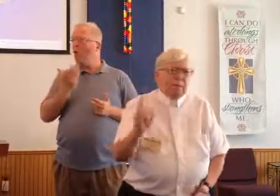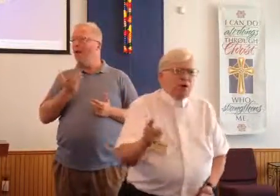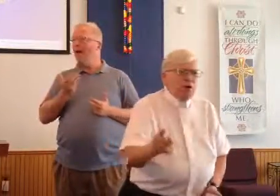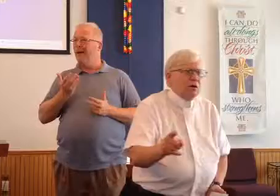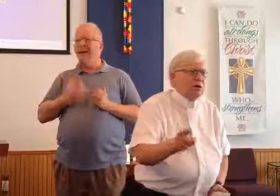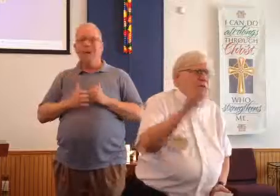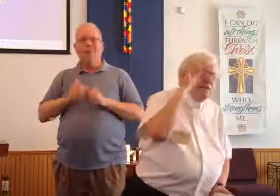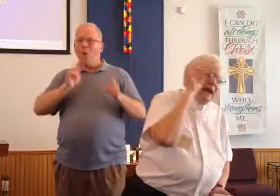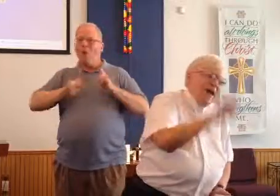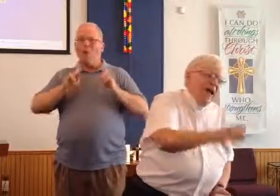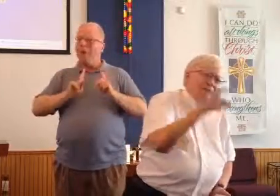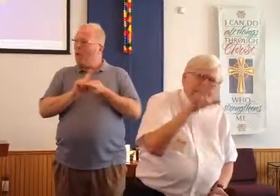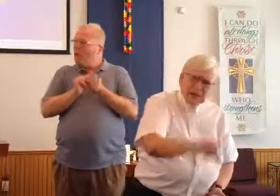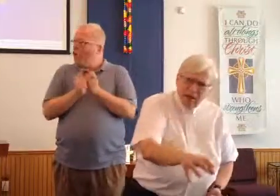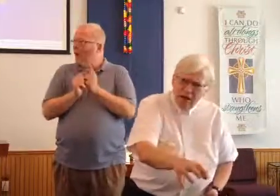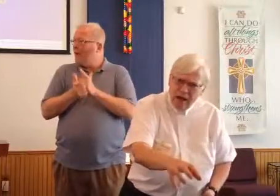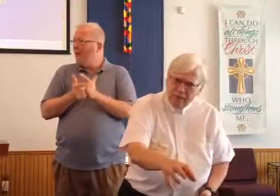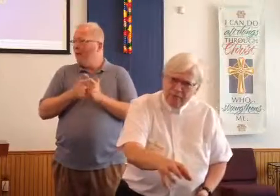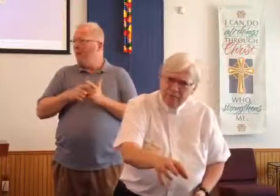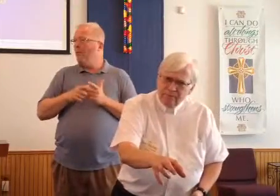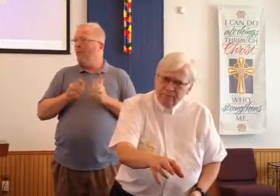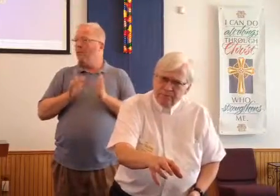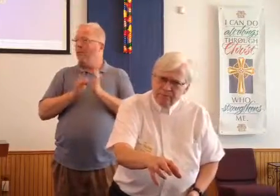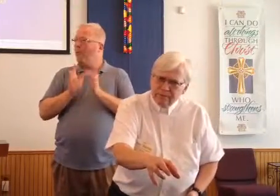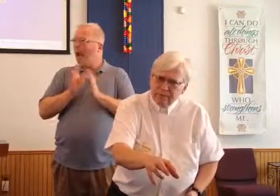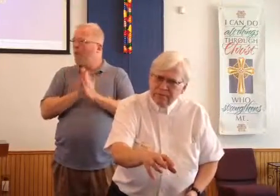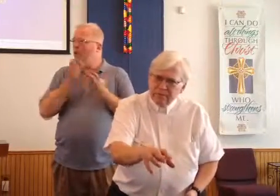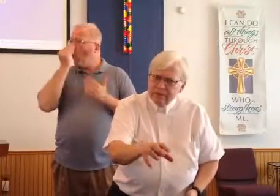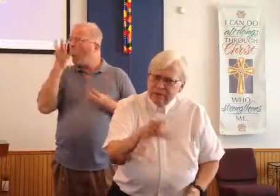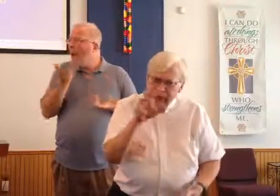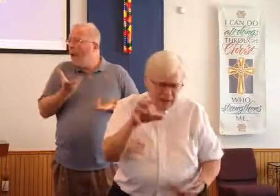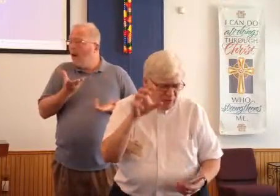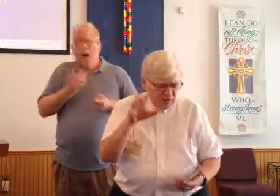Because remember that at the time,